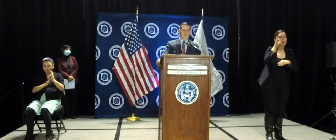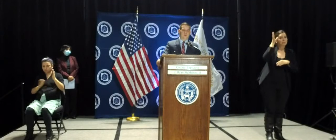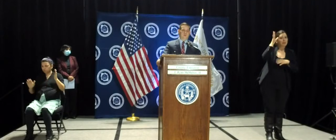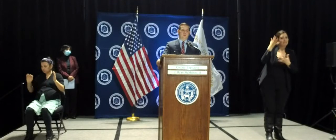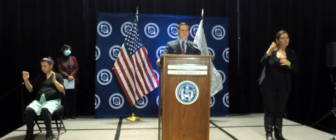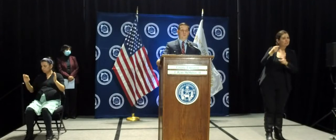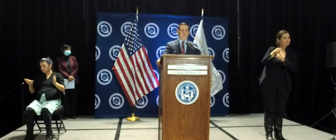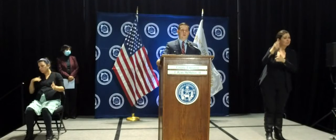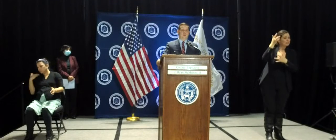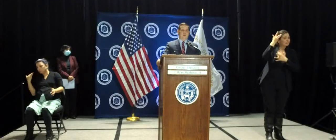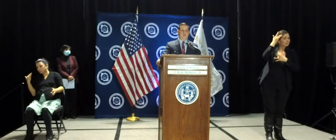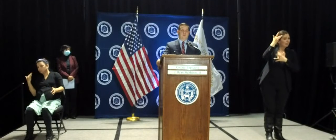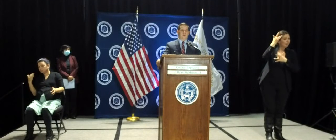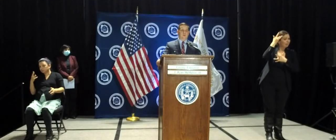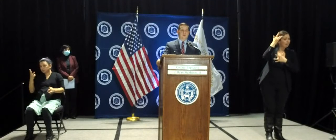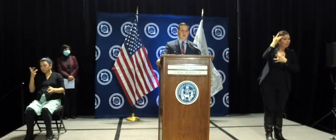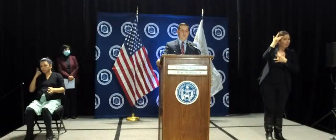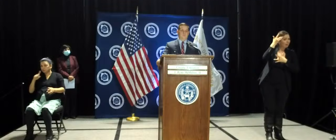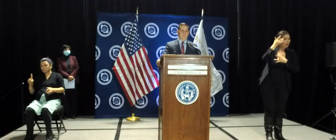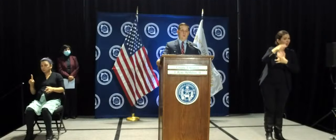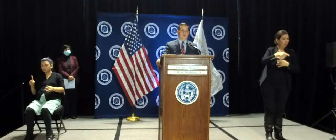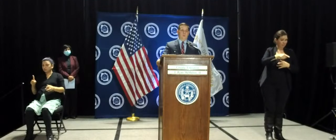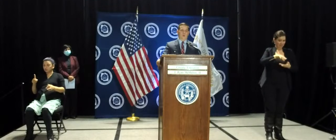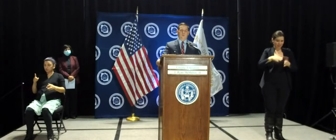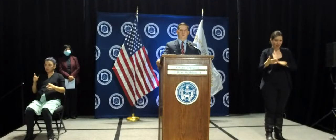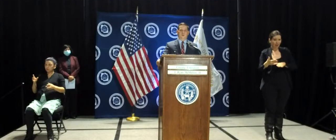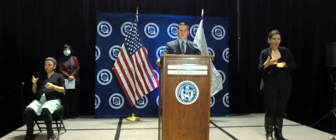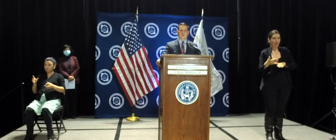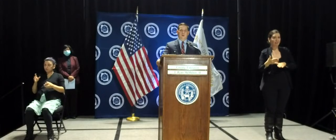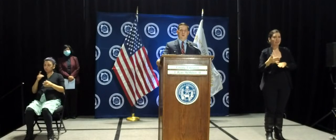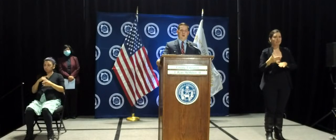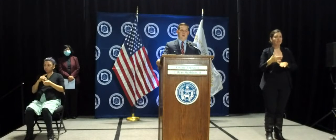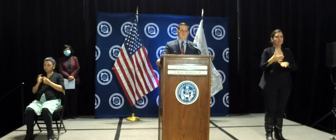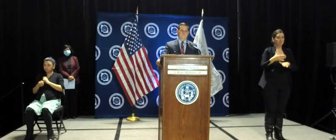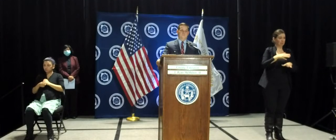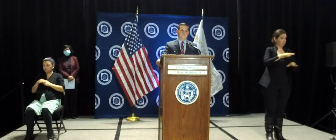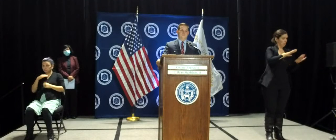we need to learn from this. We need to mourn with these